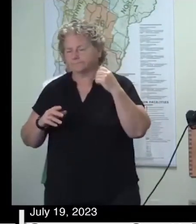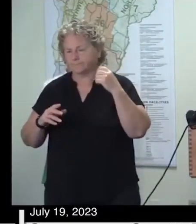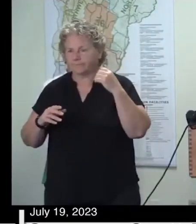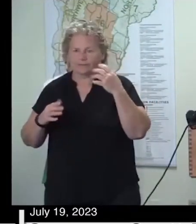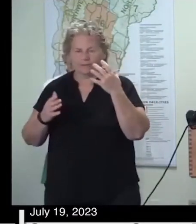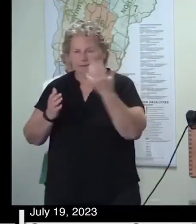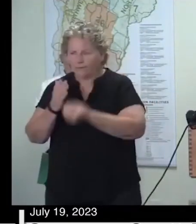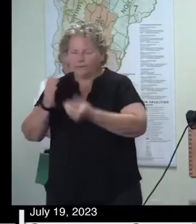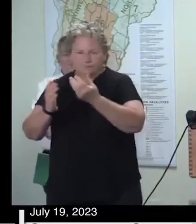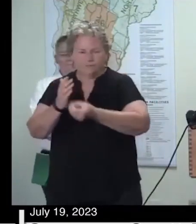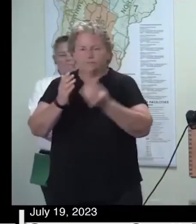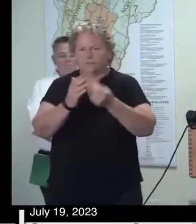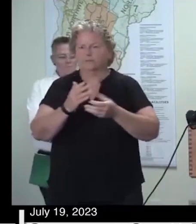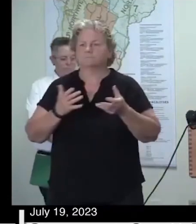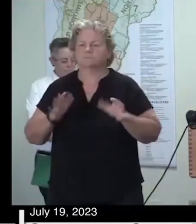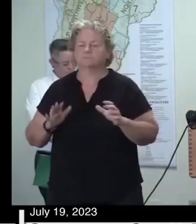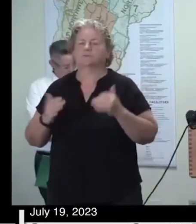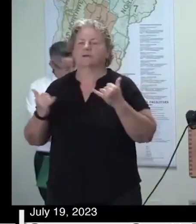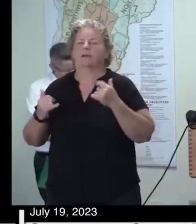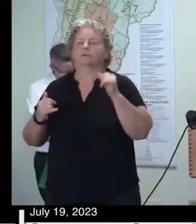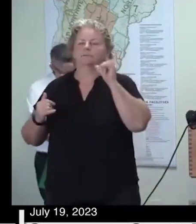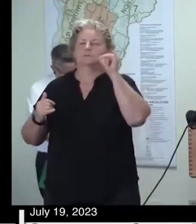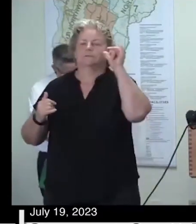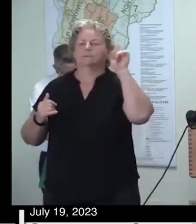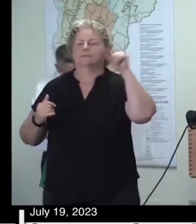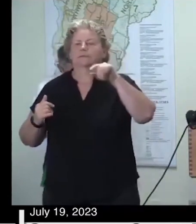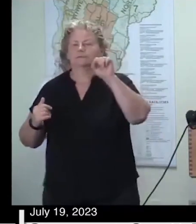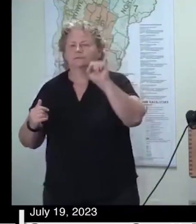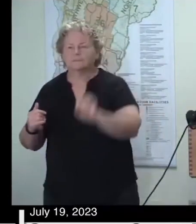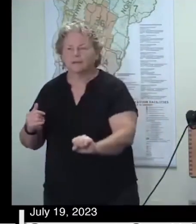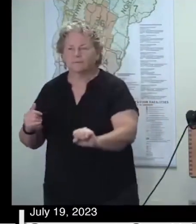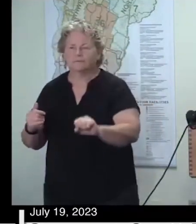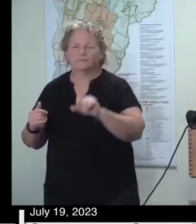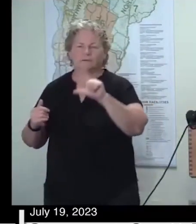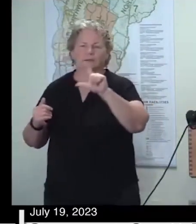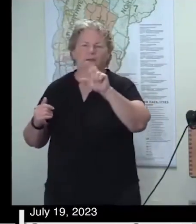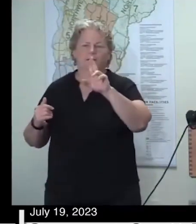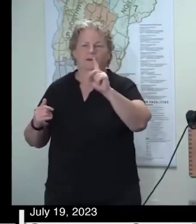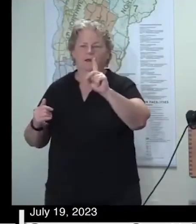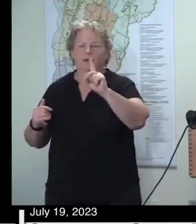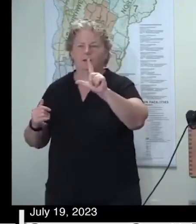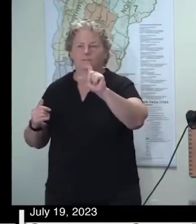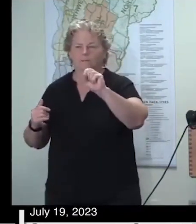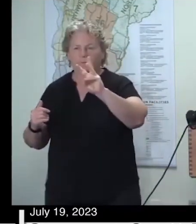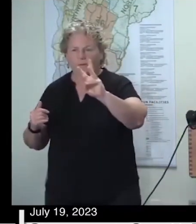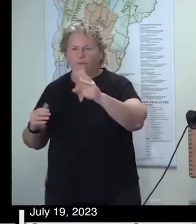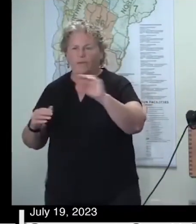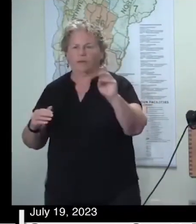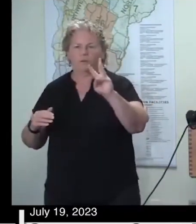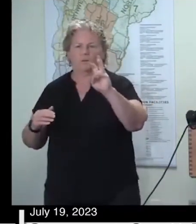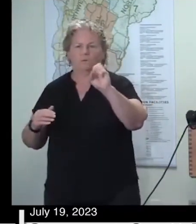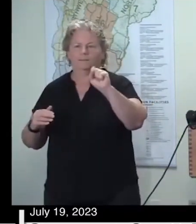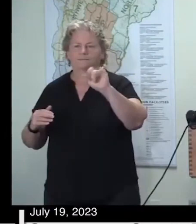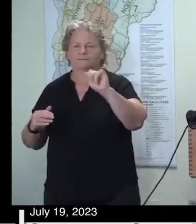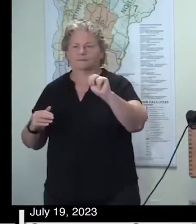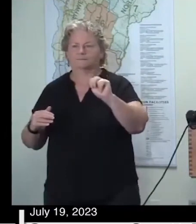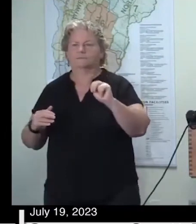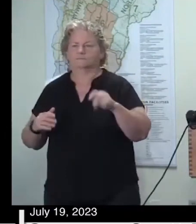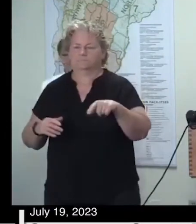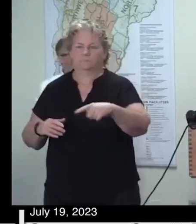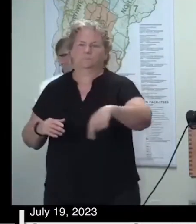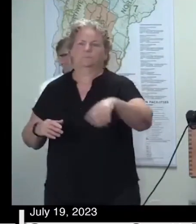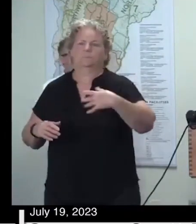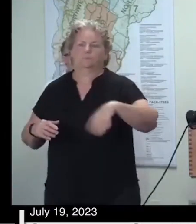doing the very same thing. And it's clear we still have a lot of work ahead of us. They've done a